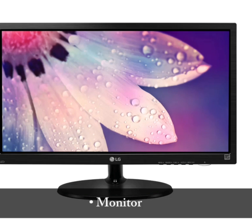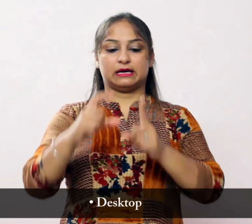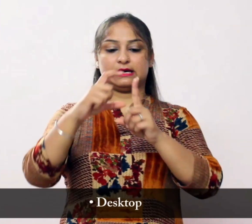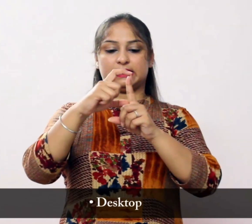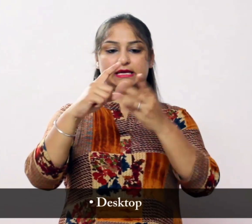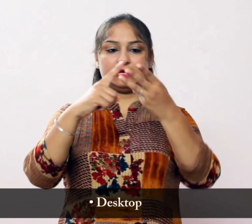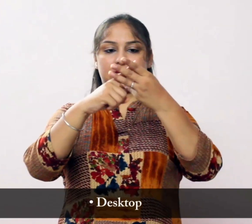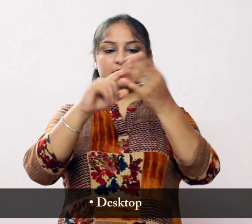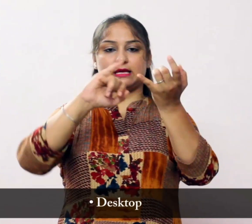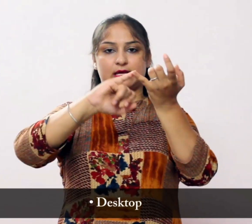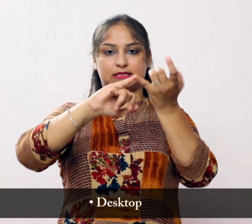Desktop.